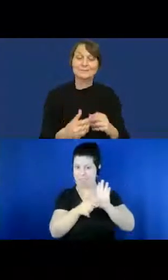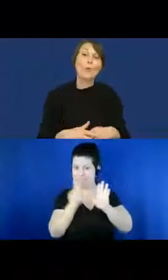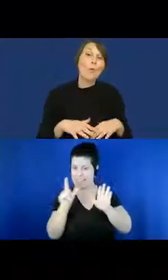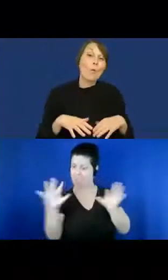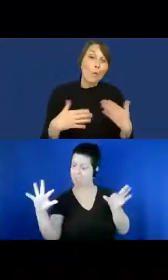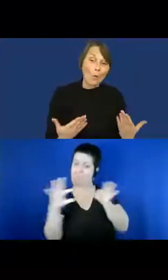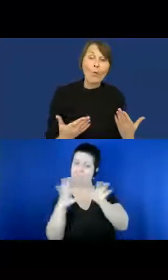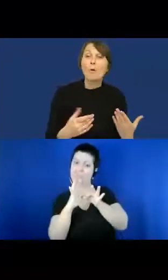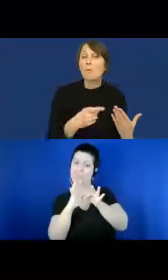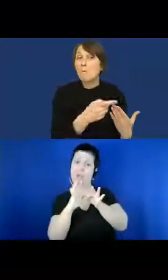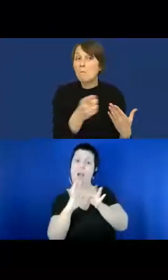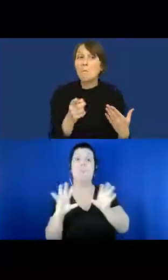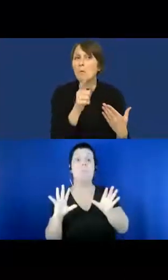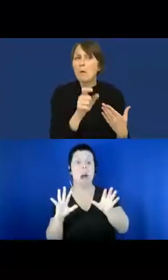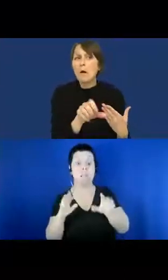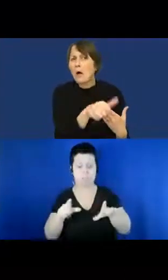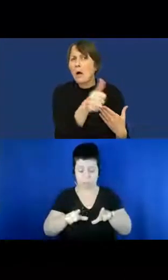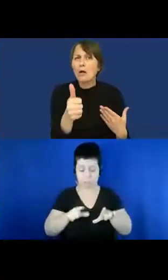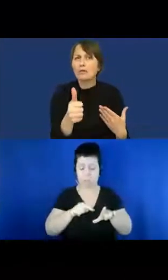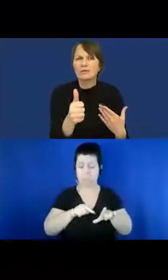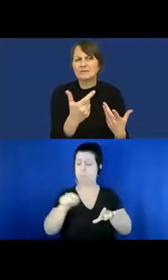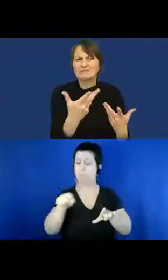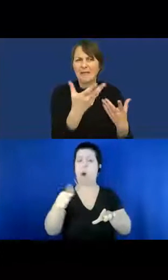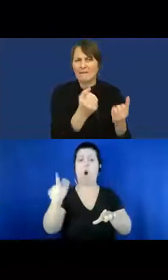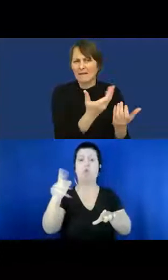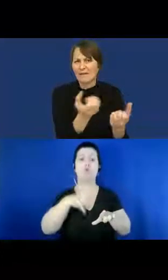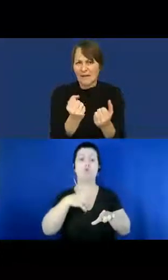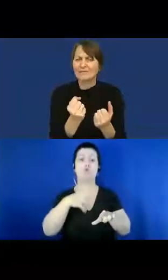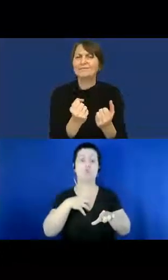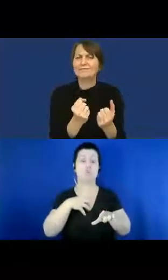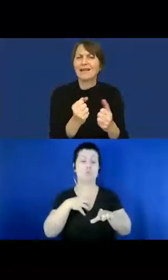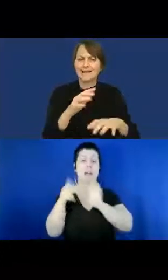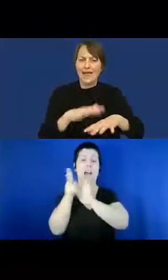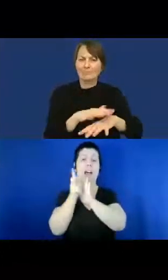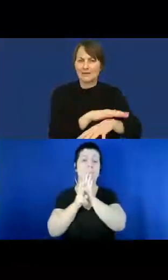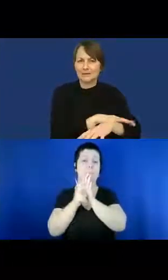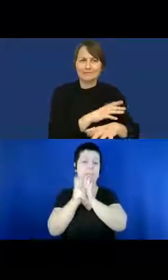with other haptic interfaces. The Tactile Board allows